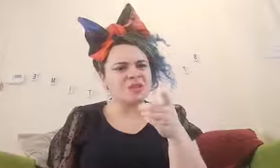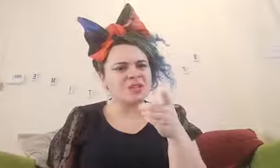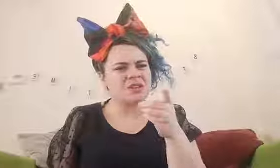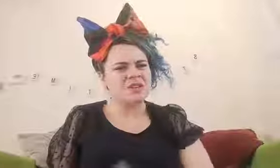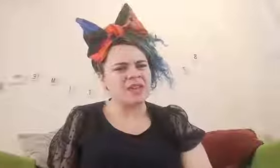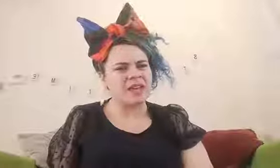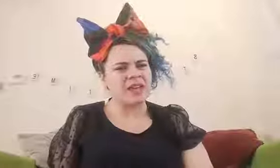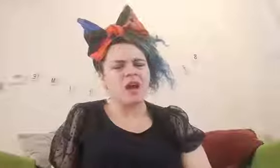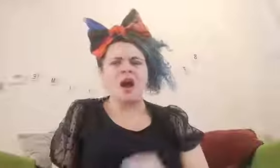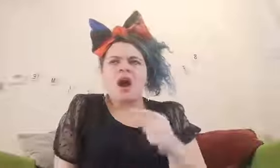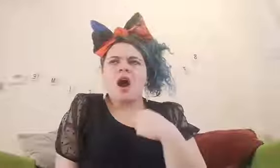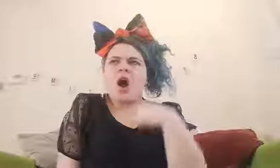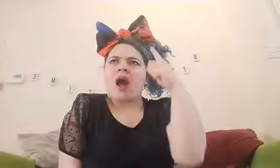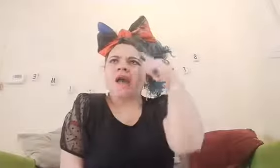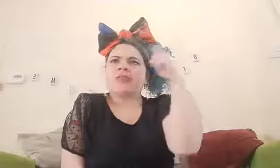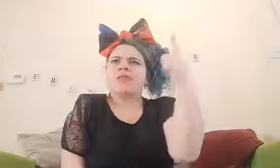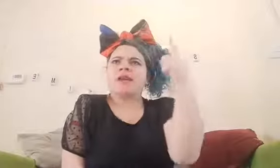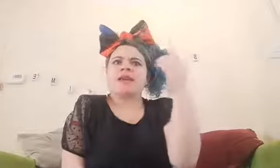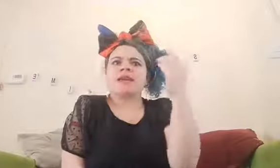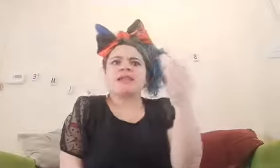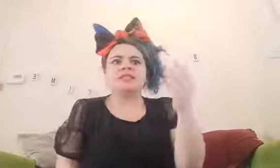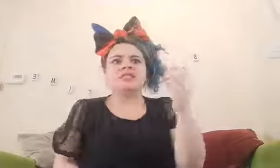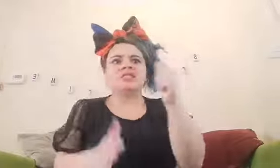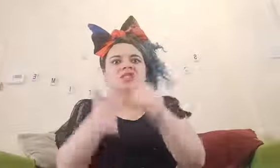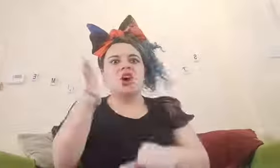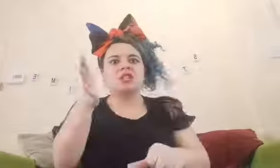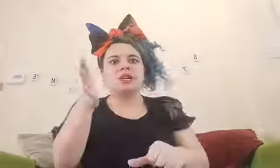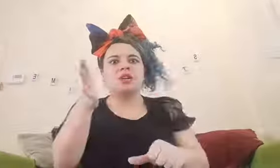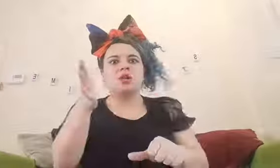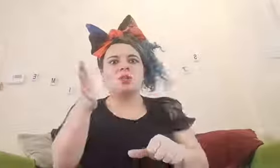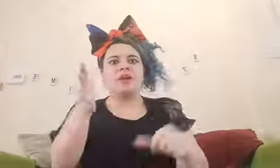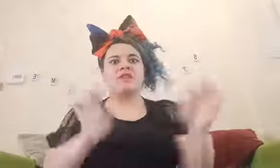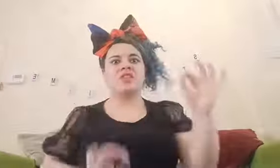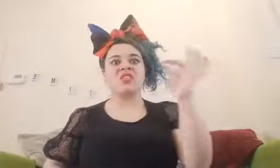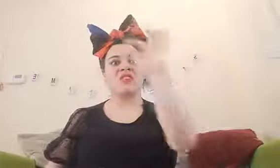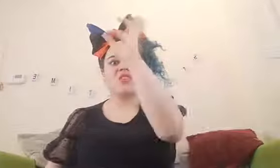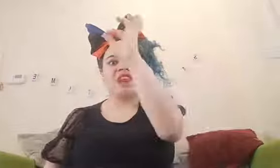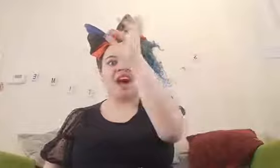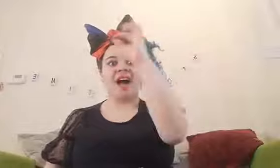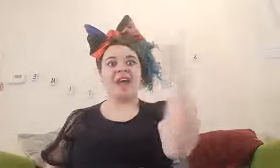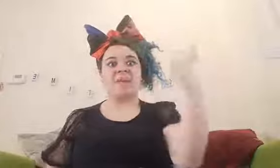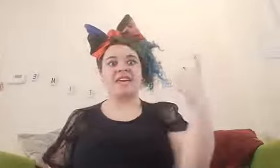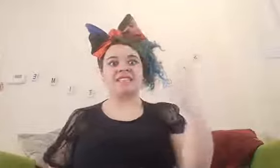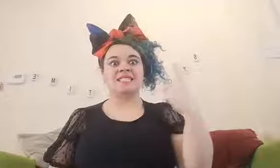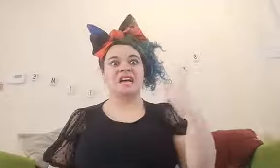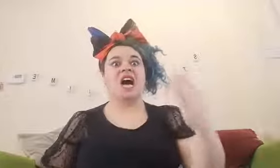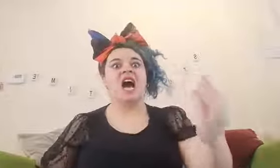do you think? I think he started with the fly pizza.